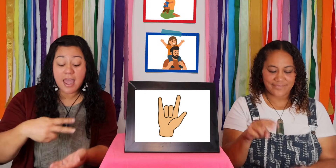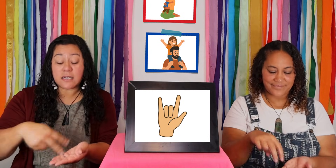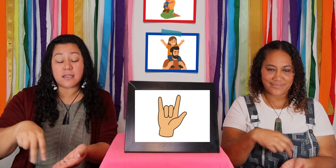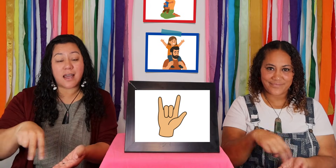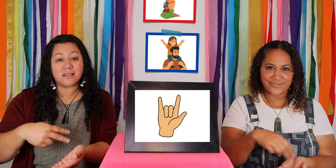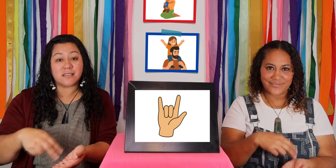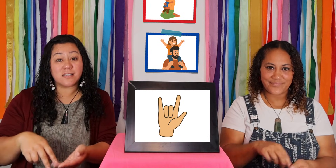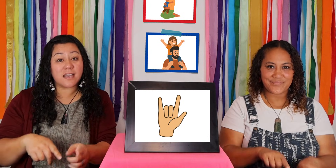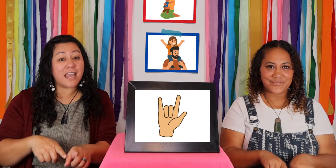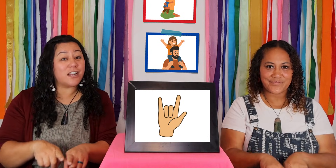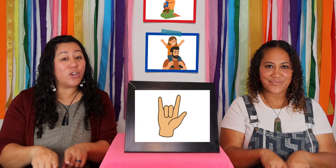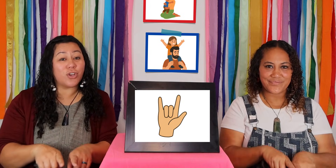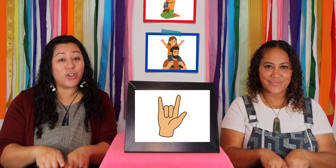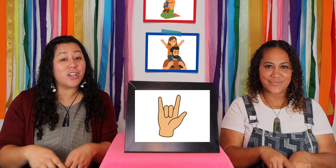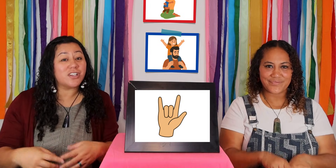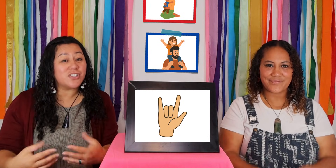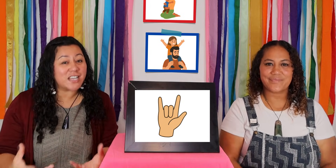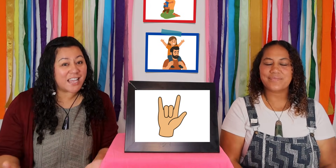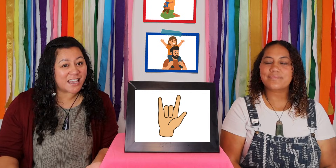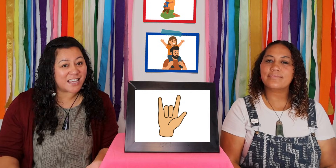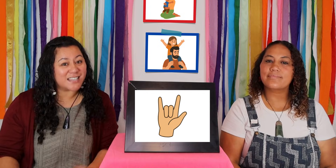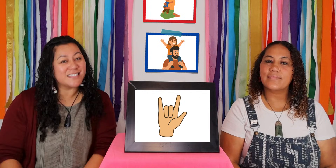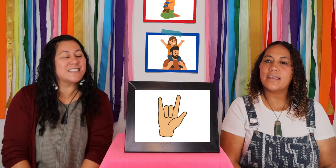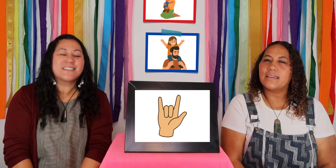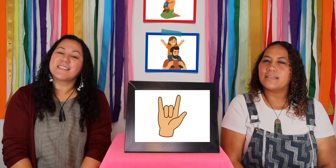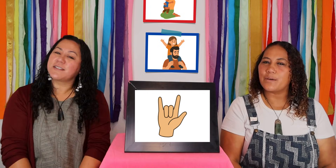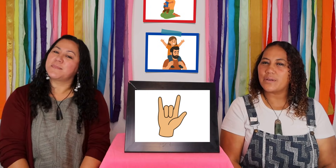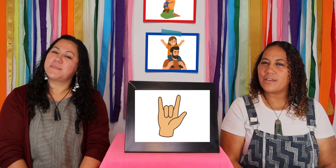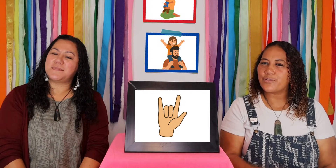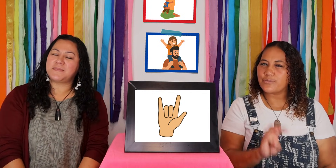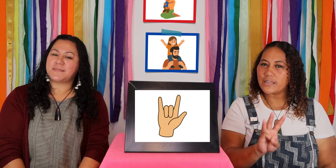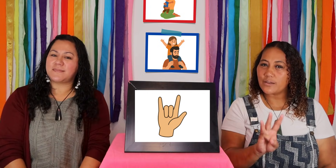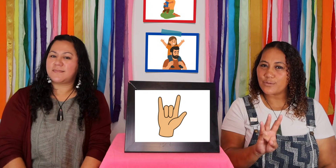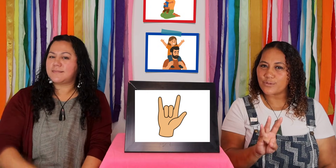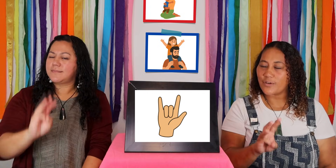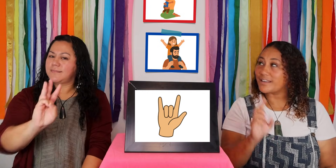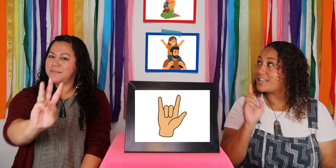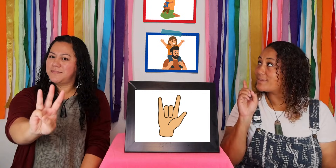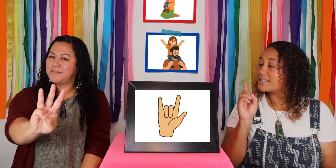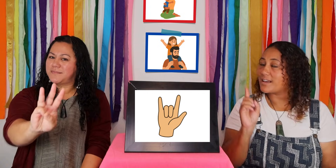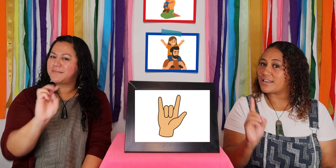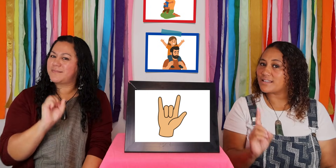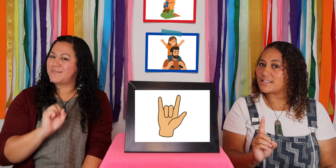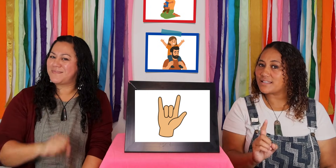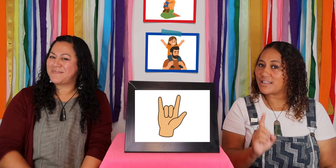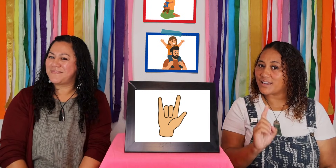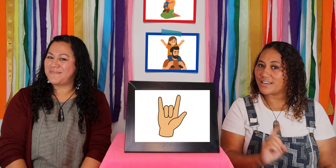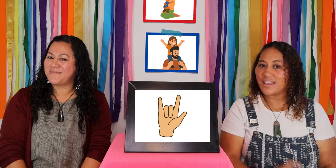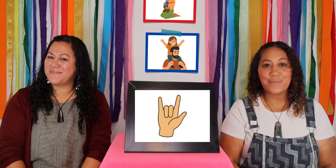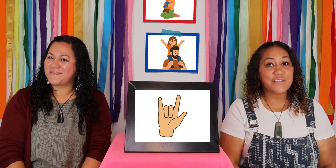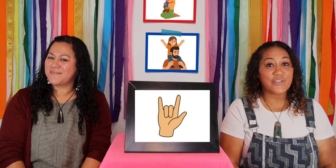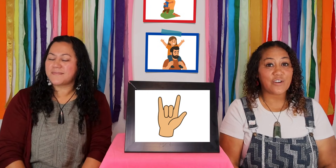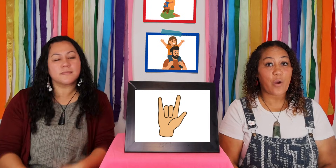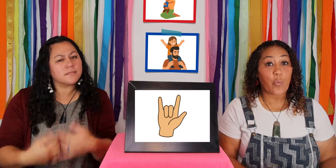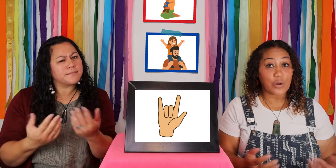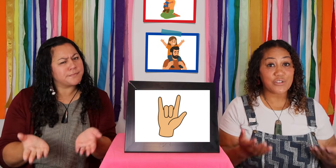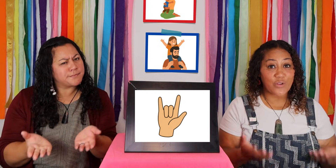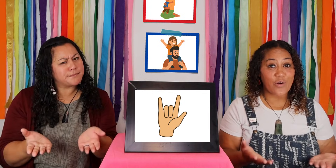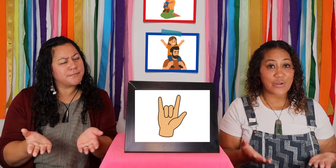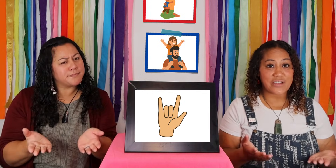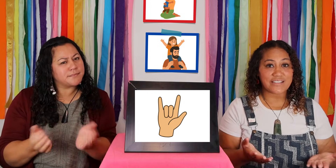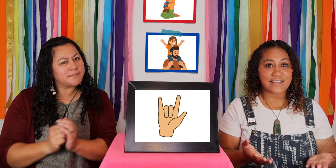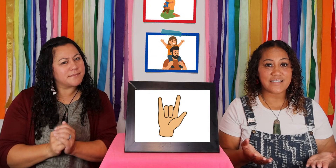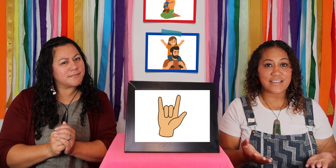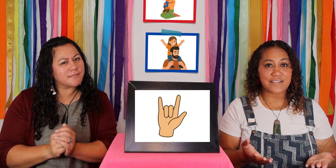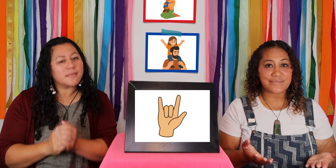sing and dance and learn together. Now we have 3 clues right here beside us that are going to help us figure out what